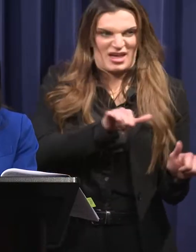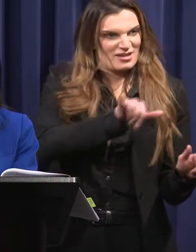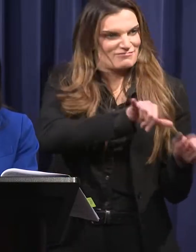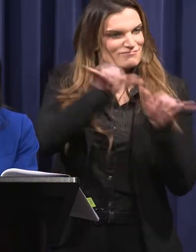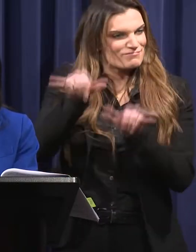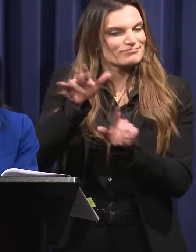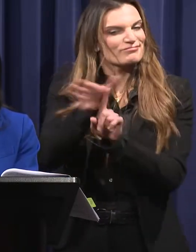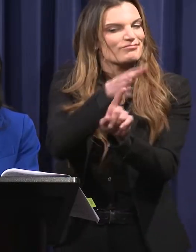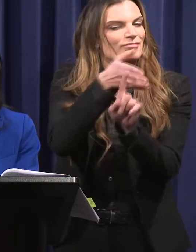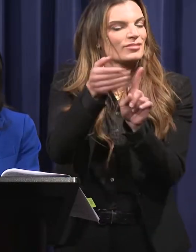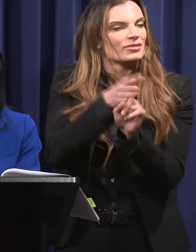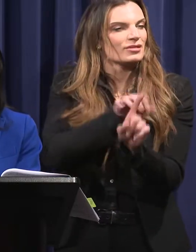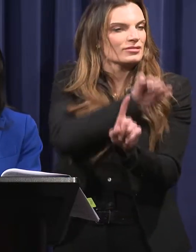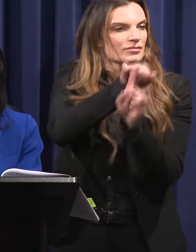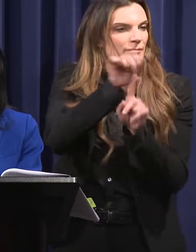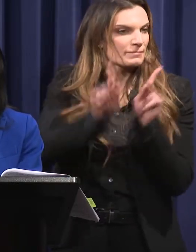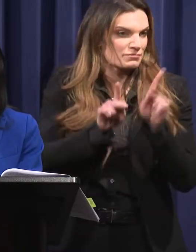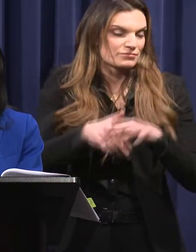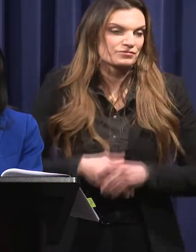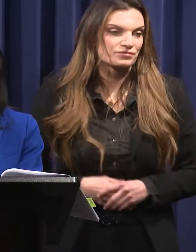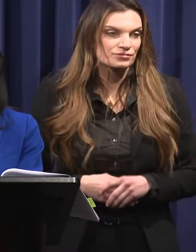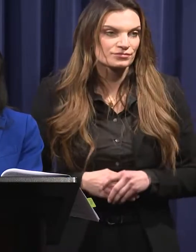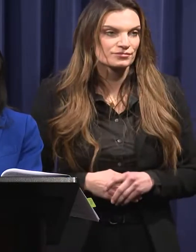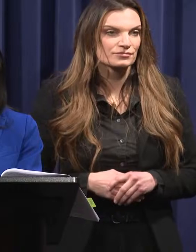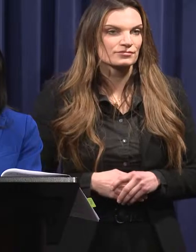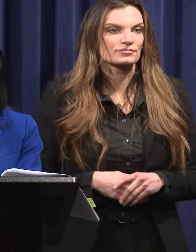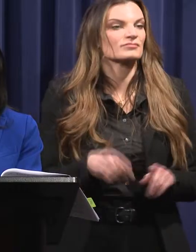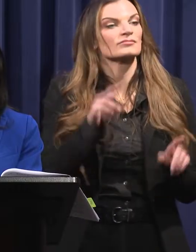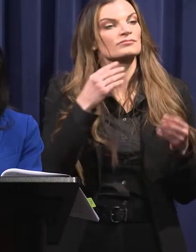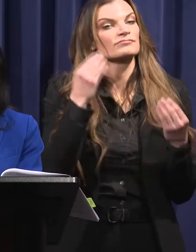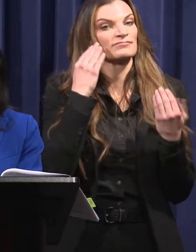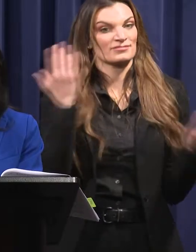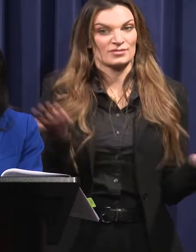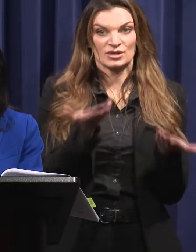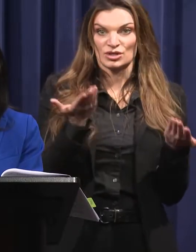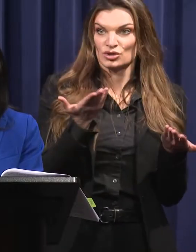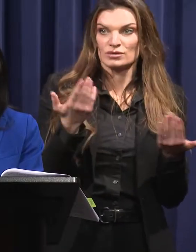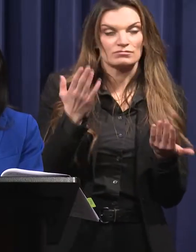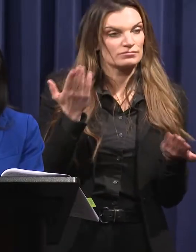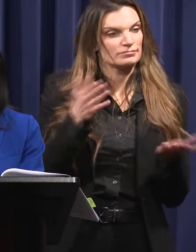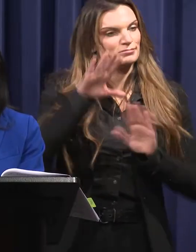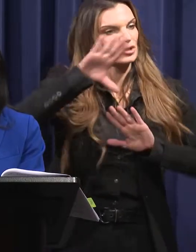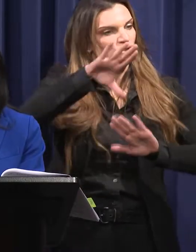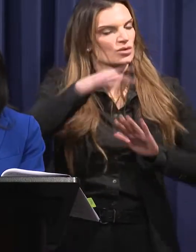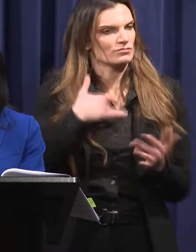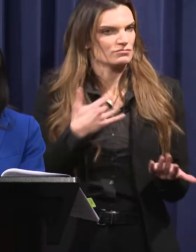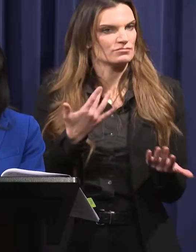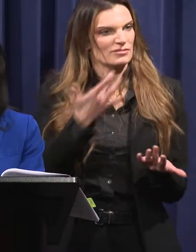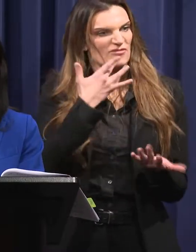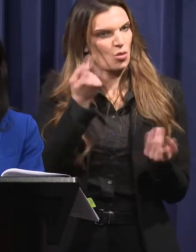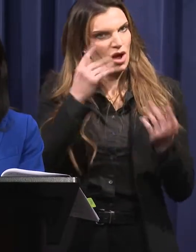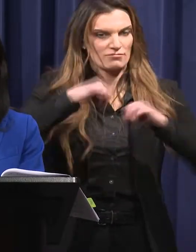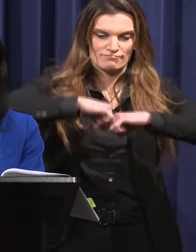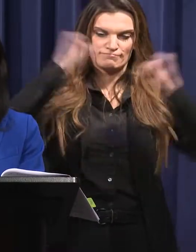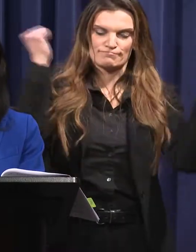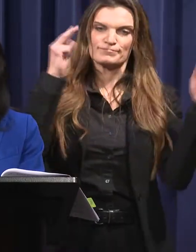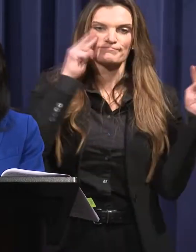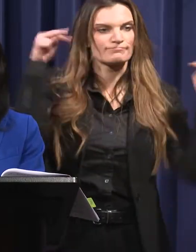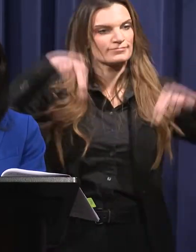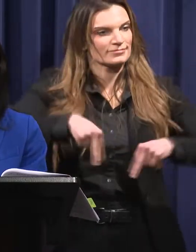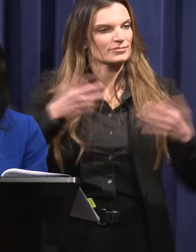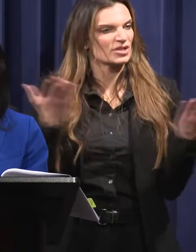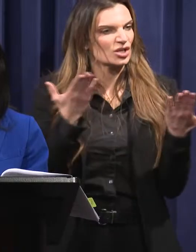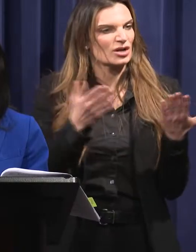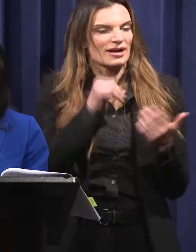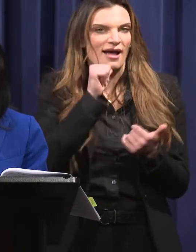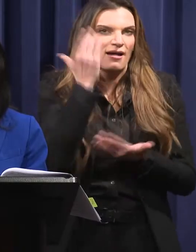and flout the rules alike has for far too long remained in the dark and hidden away from Michigan residents and from